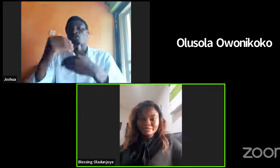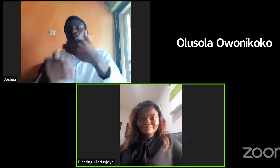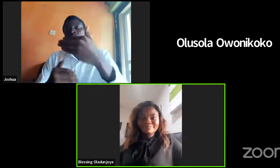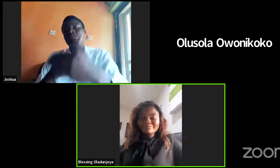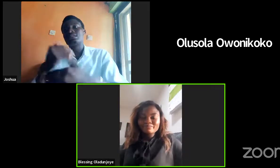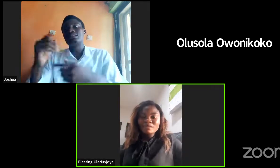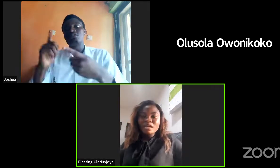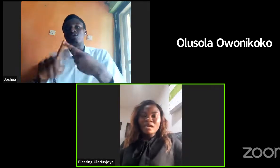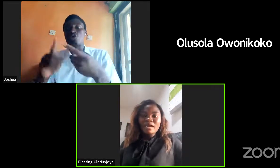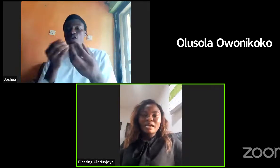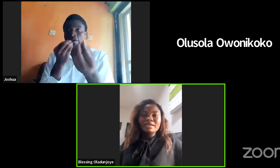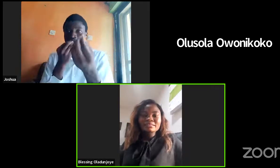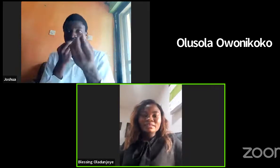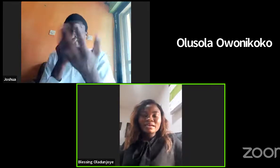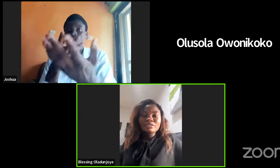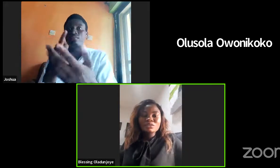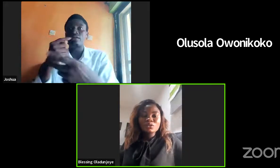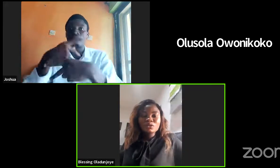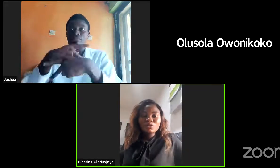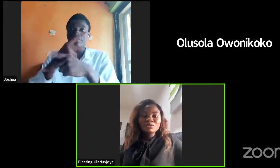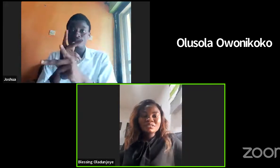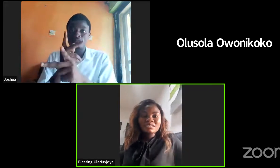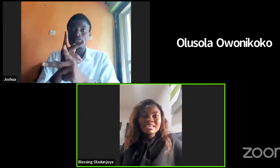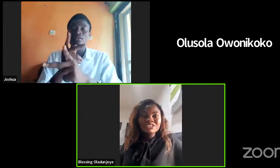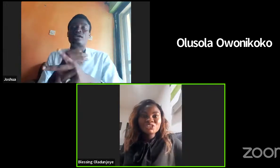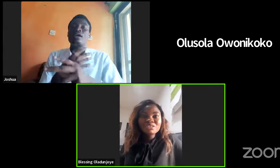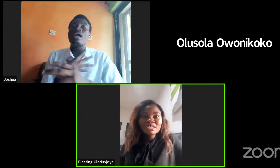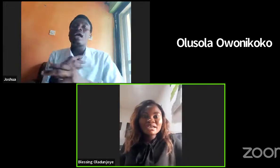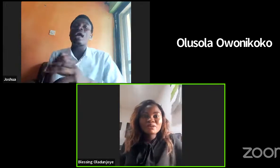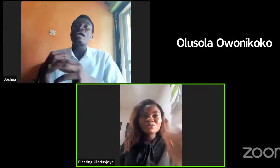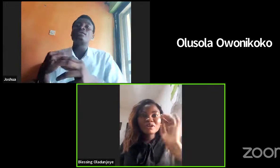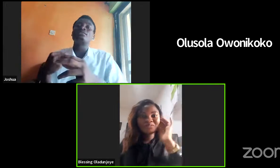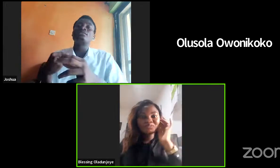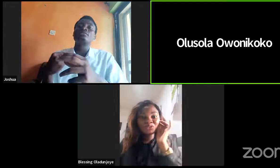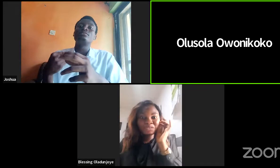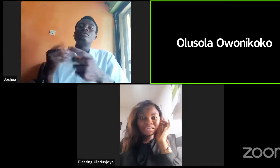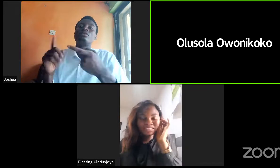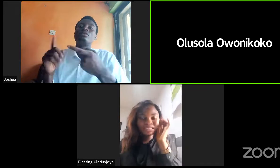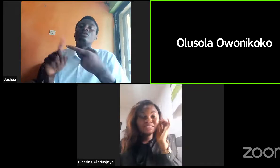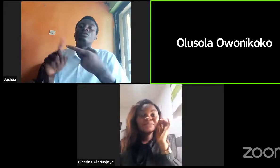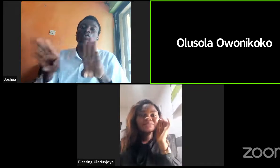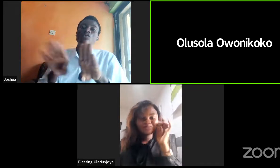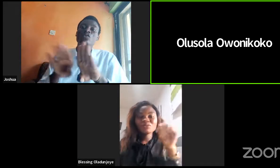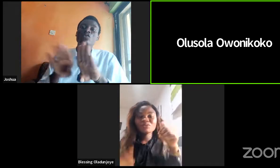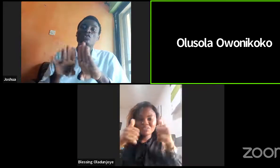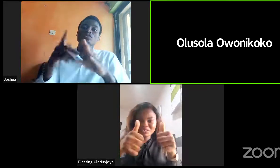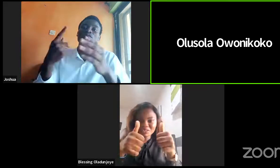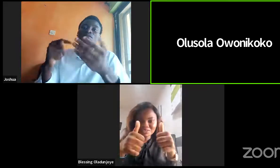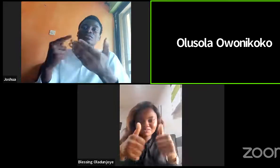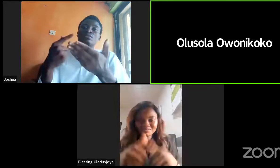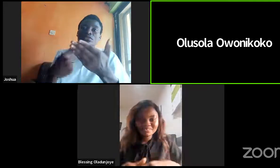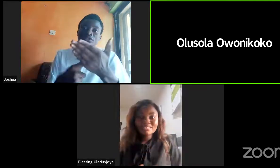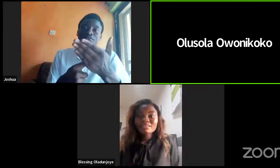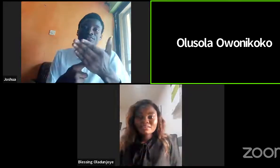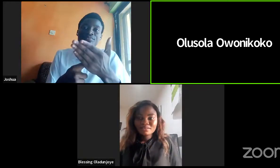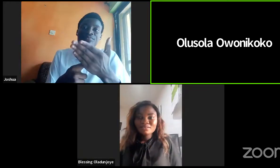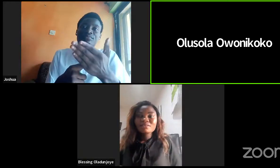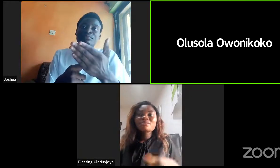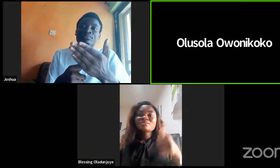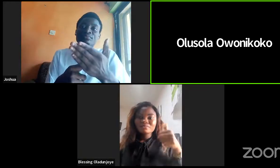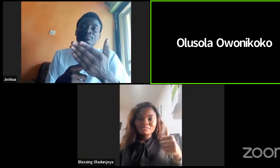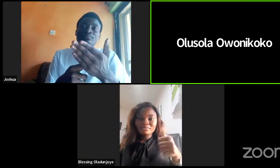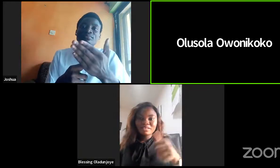accurately. And to close the session, because yes, you got it. To inform programs and products.